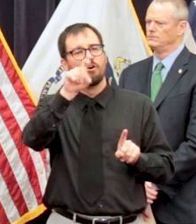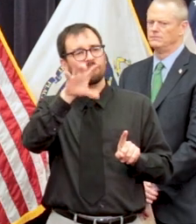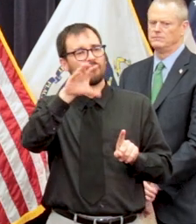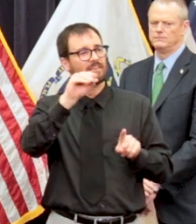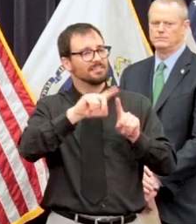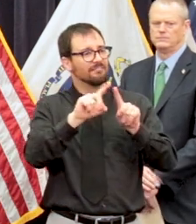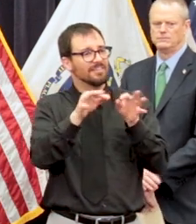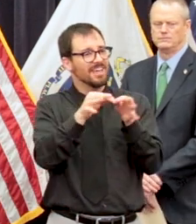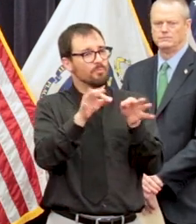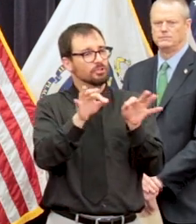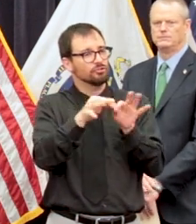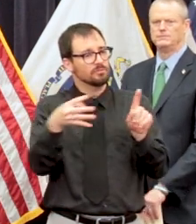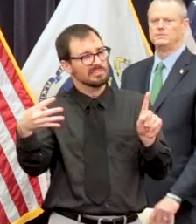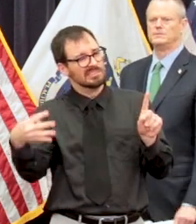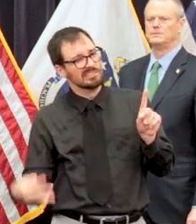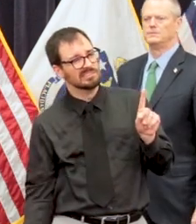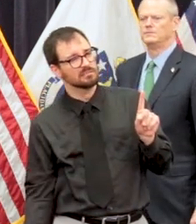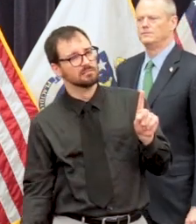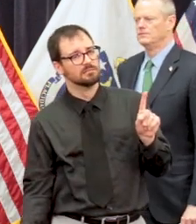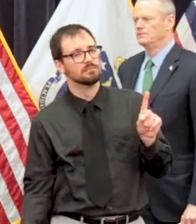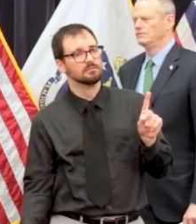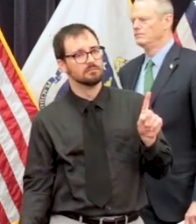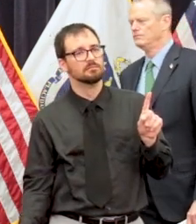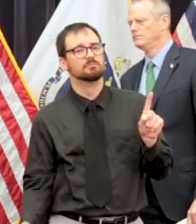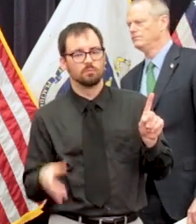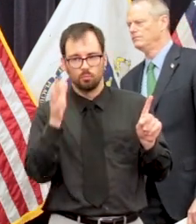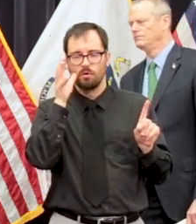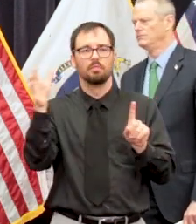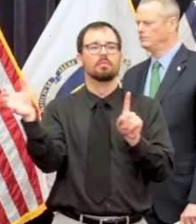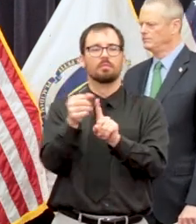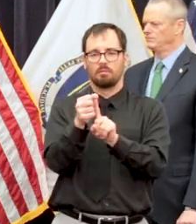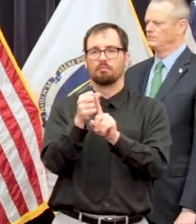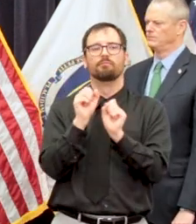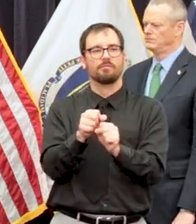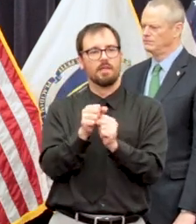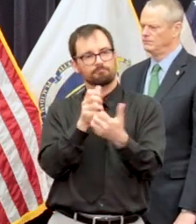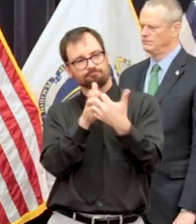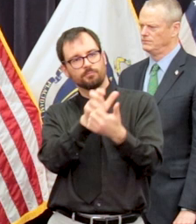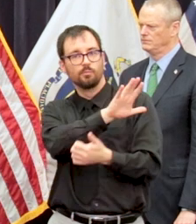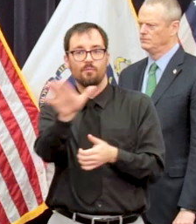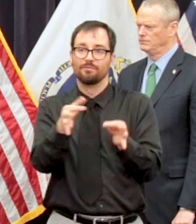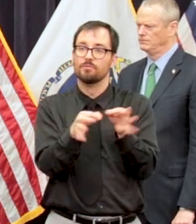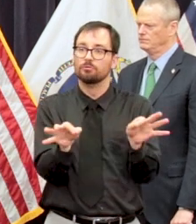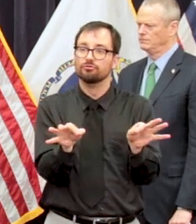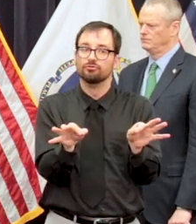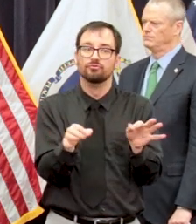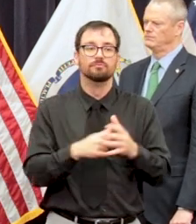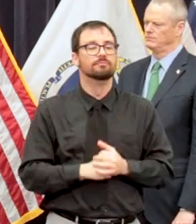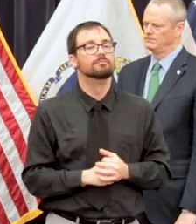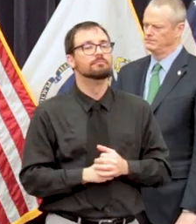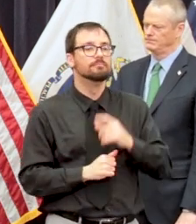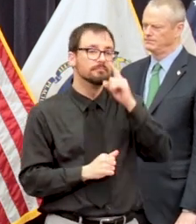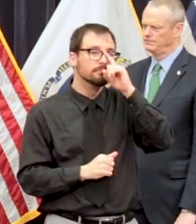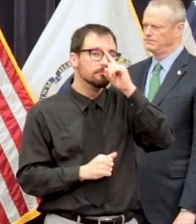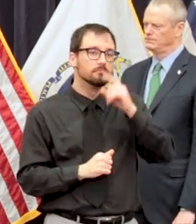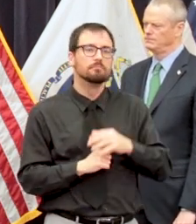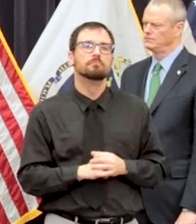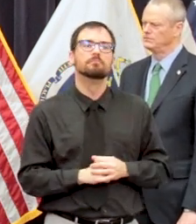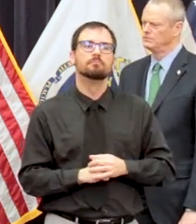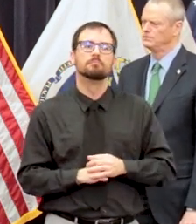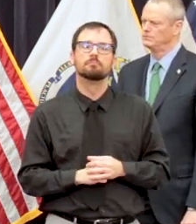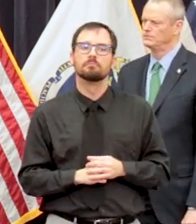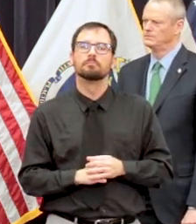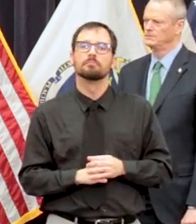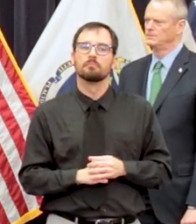Operators have been given very brief scripts and will provide answers using DPH website as a source of truth. The